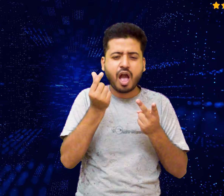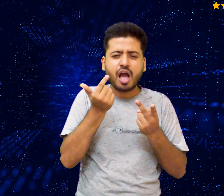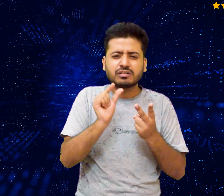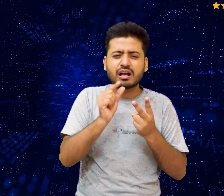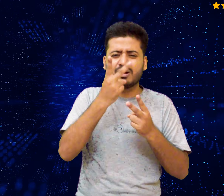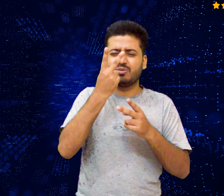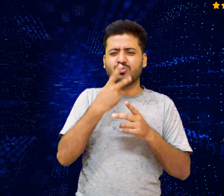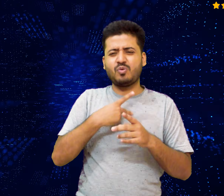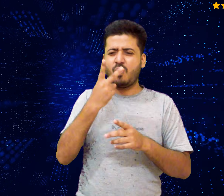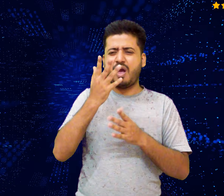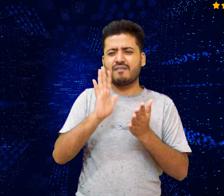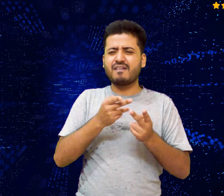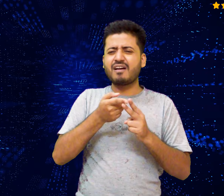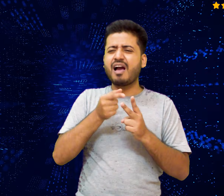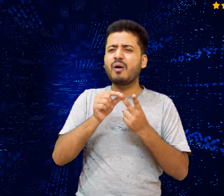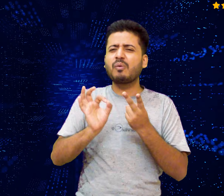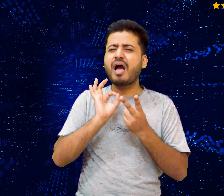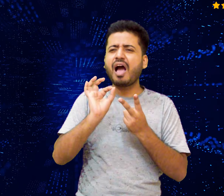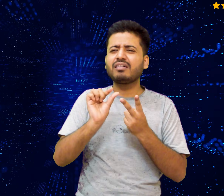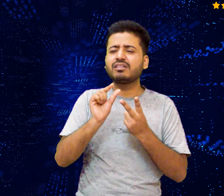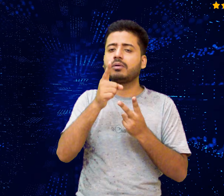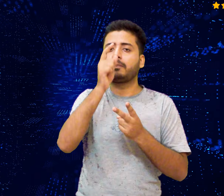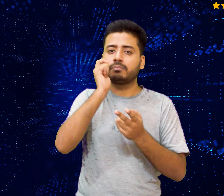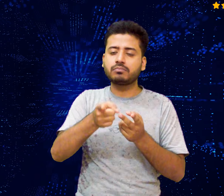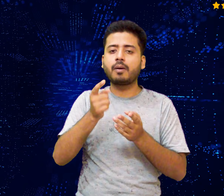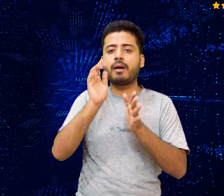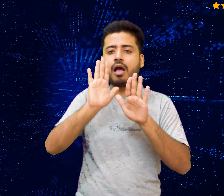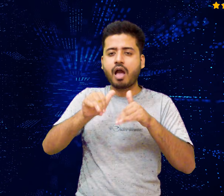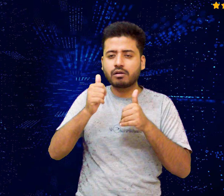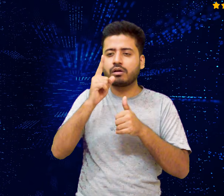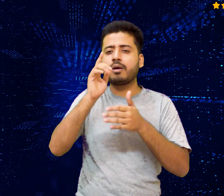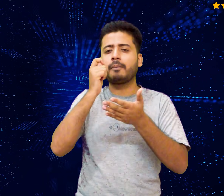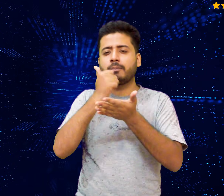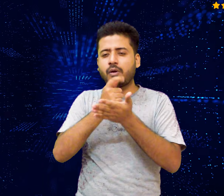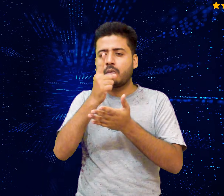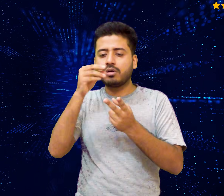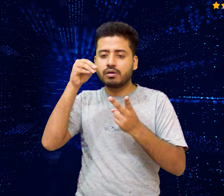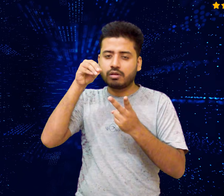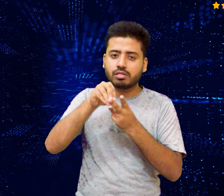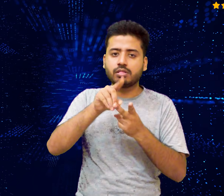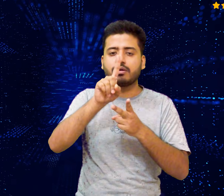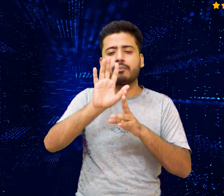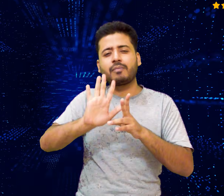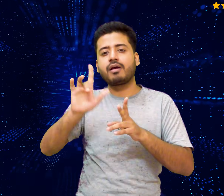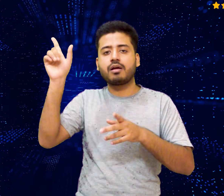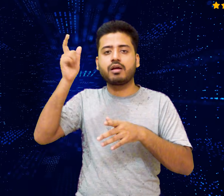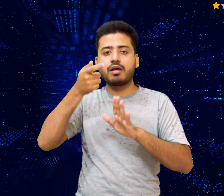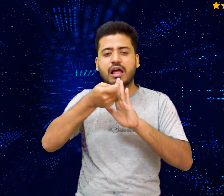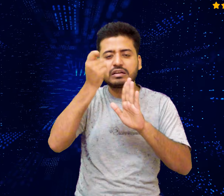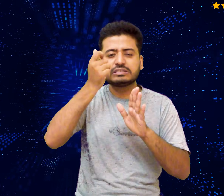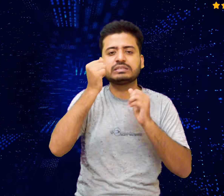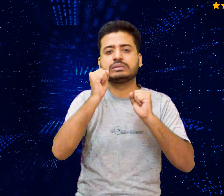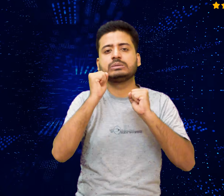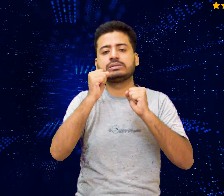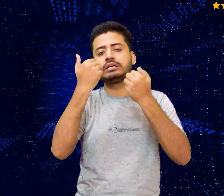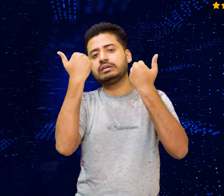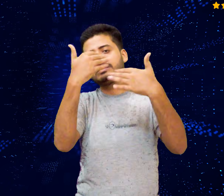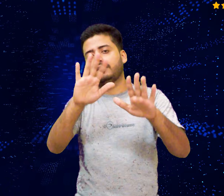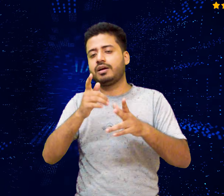apps, especially for sensitive tasks like banking or messaging, opt for those with strong security features. Look for apps that